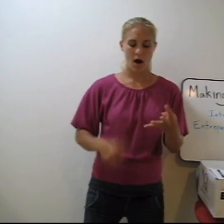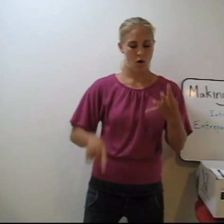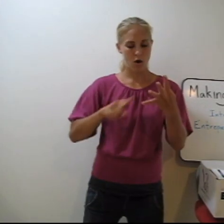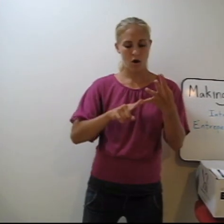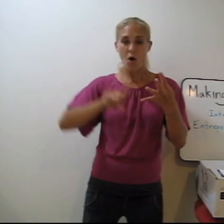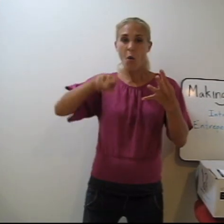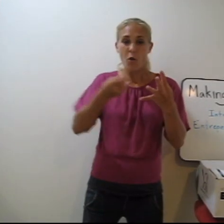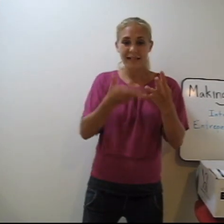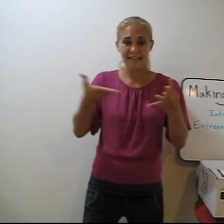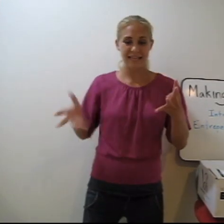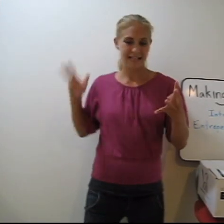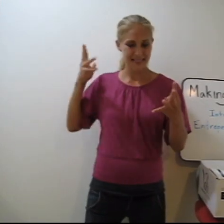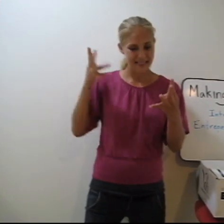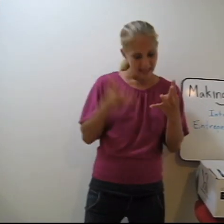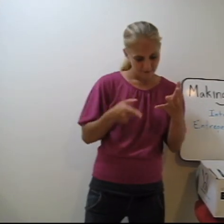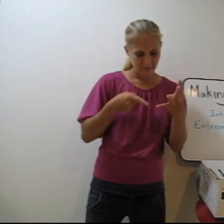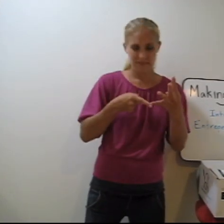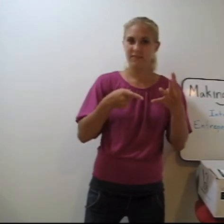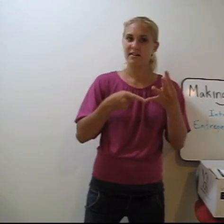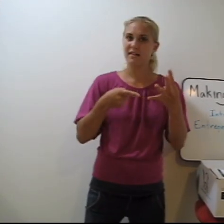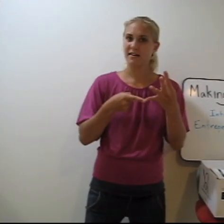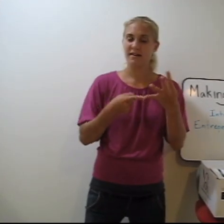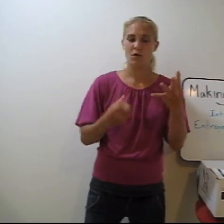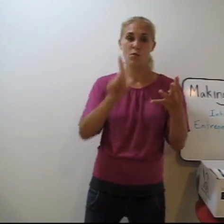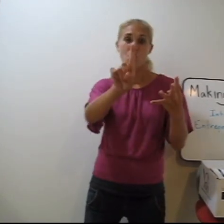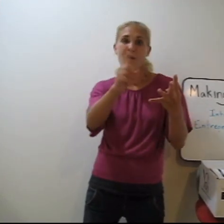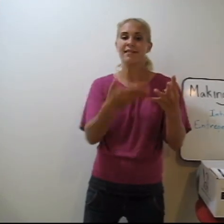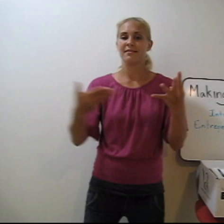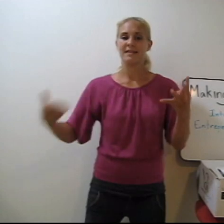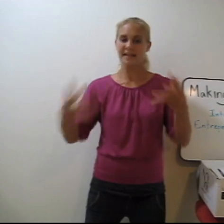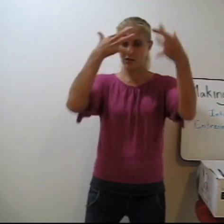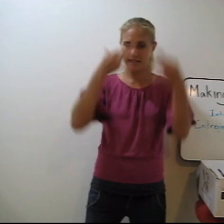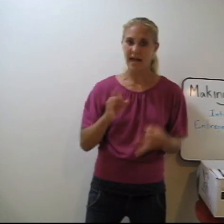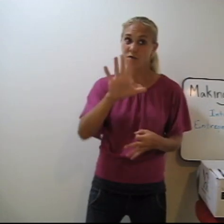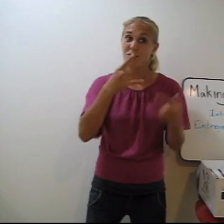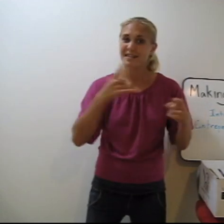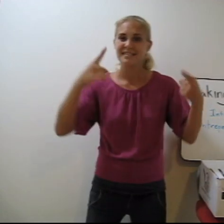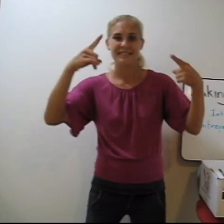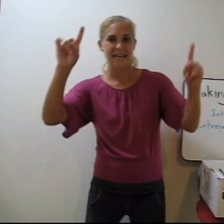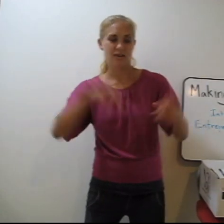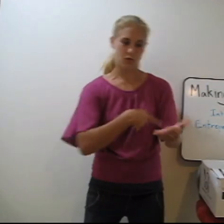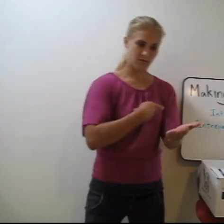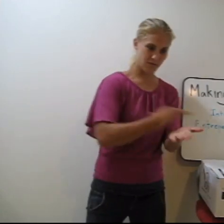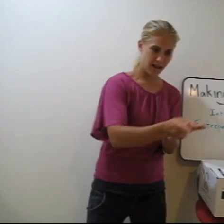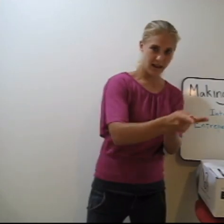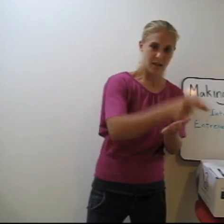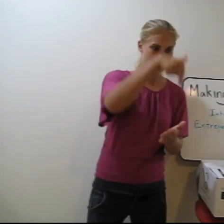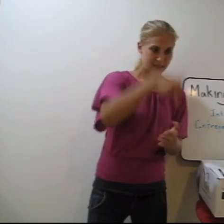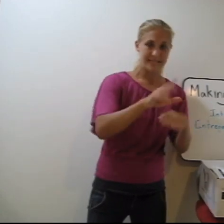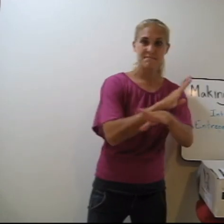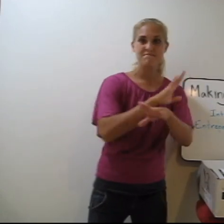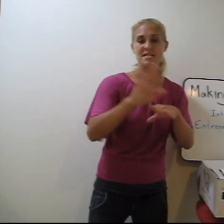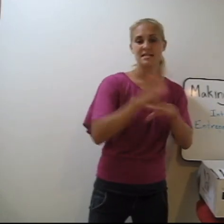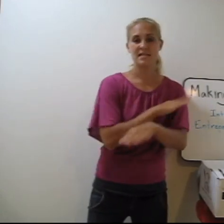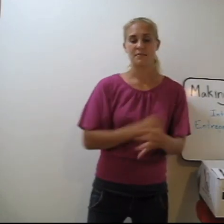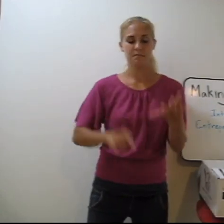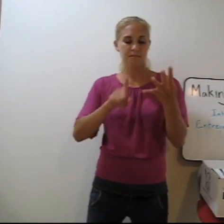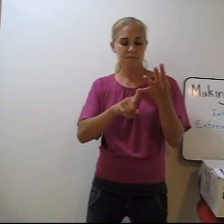remaining X factor? There is only one thing that will determine your success or failure in this business. There is only one thing that